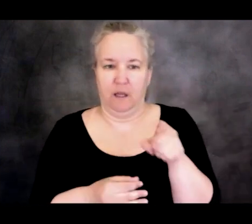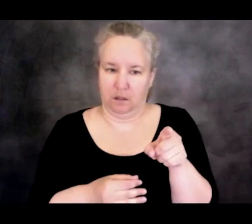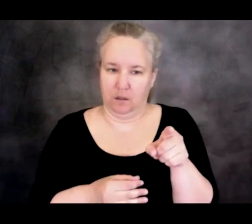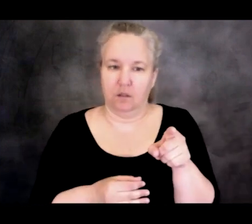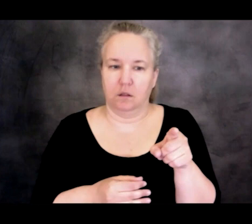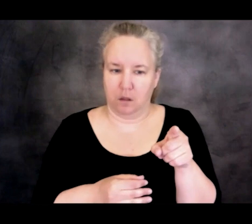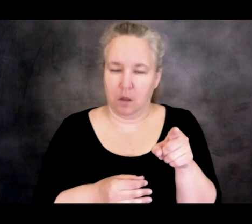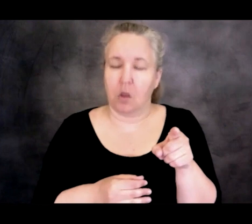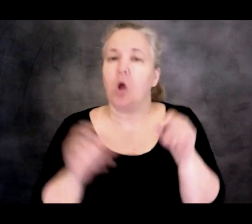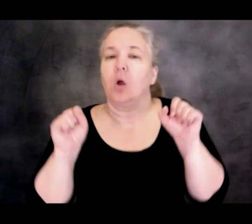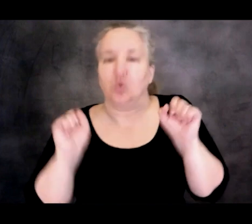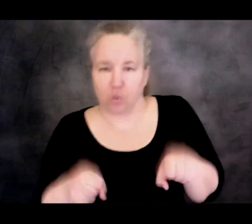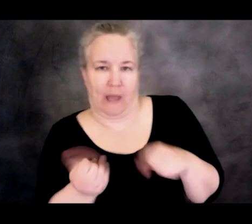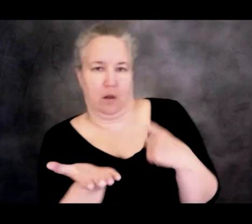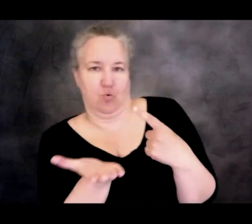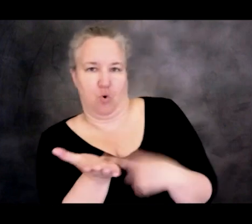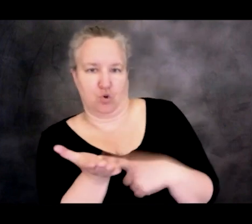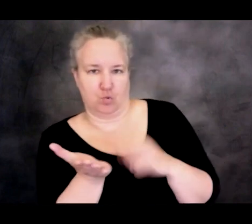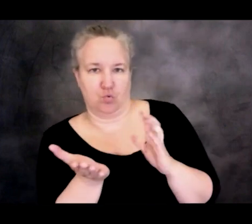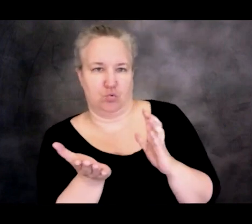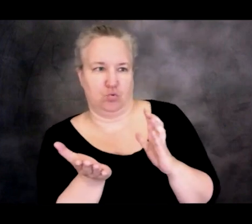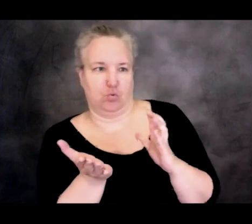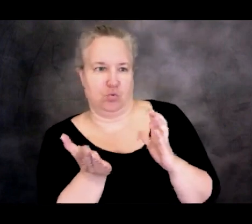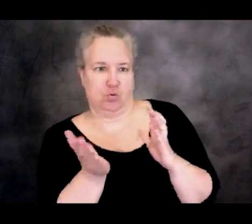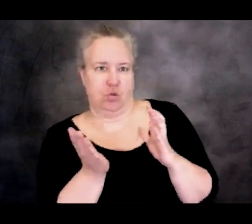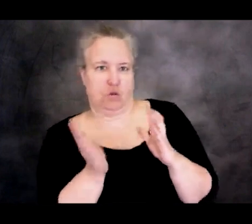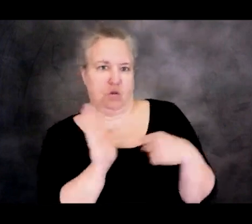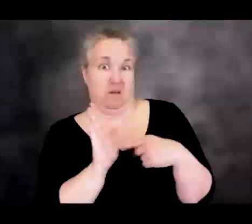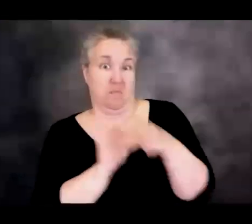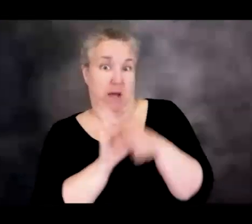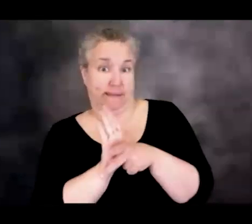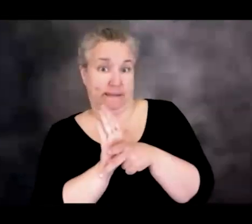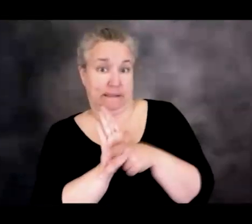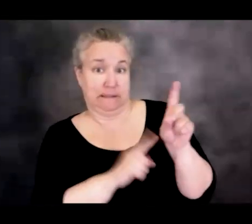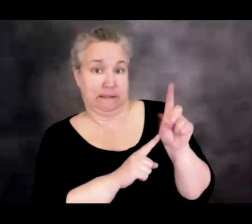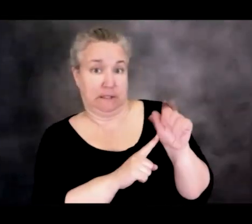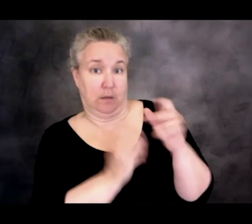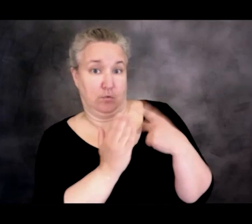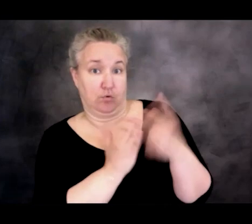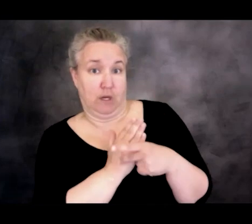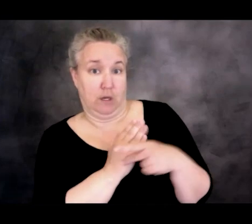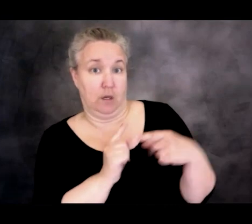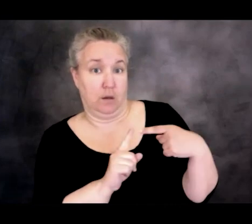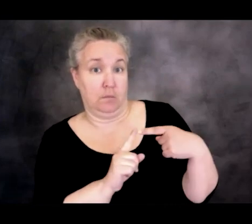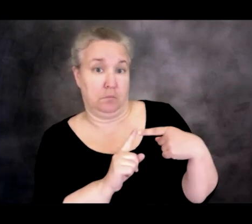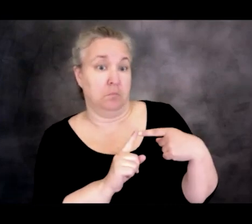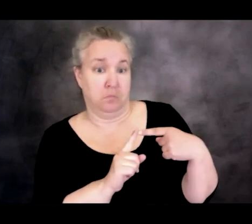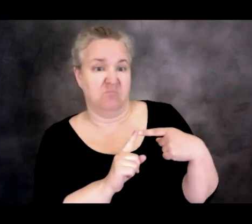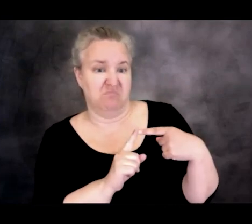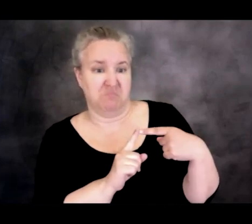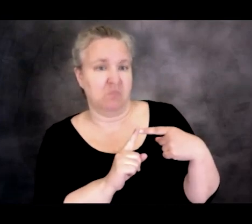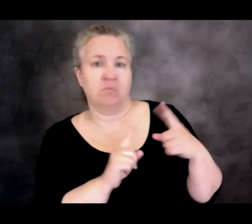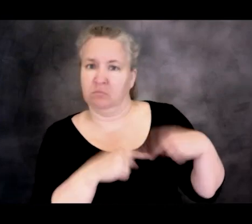a stretch to argue that this policy, this DACA program, has been the